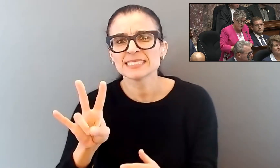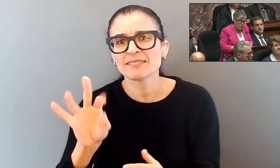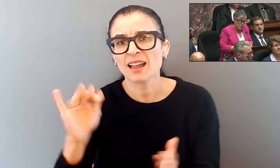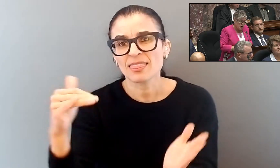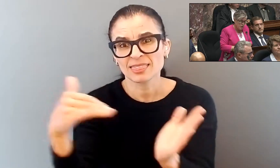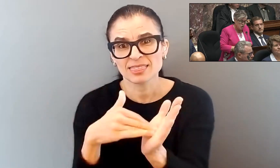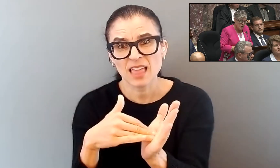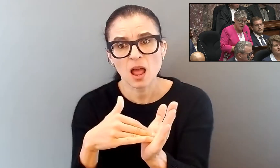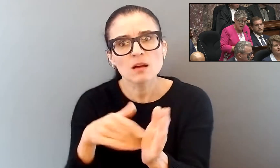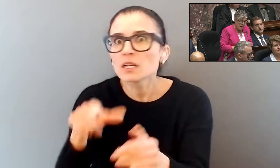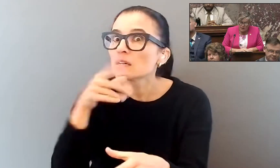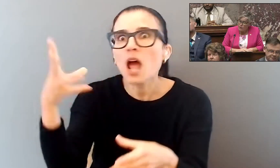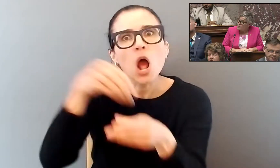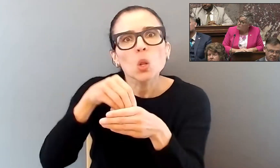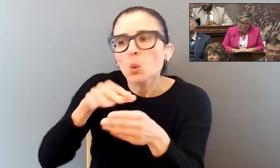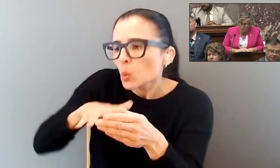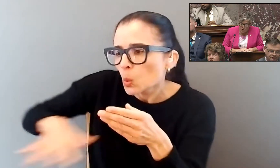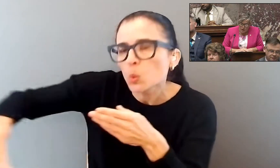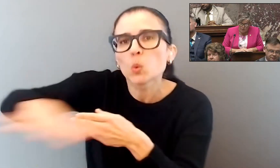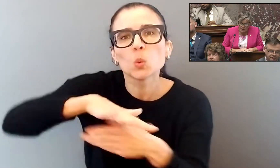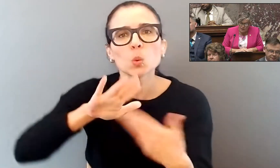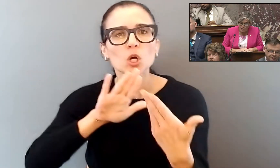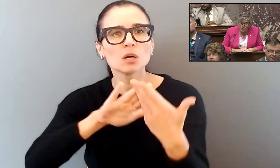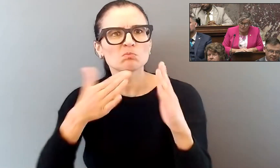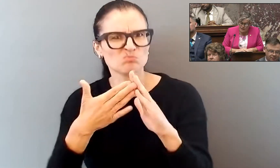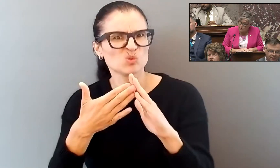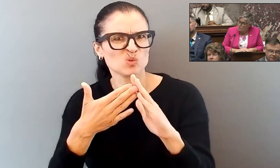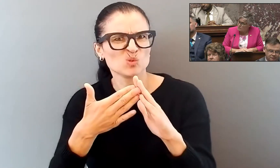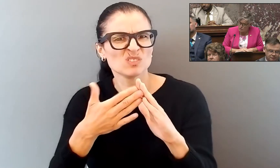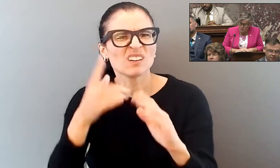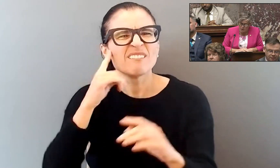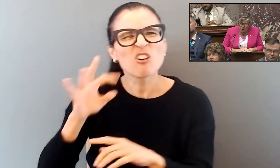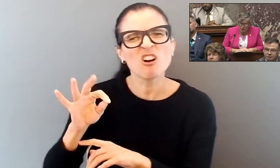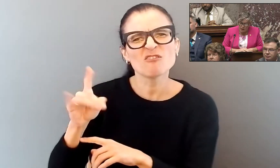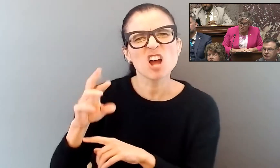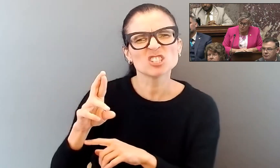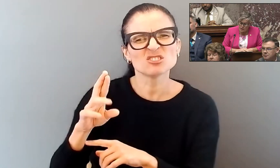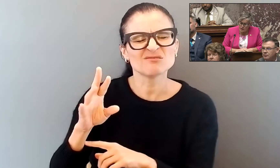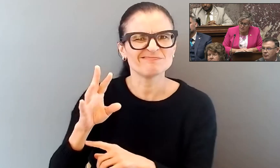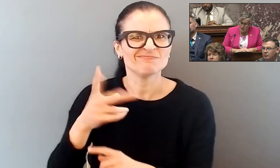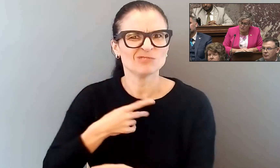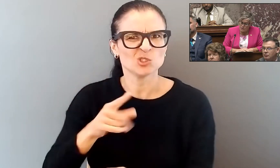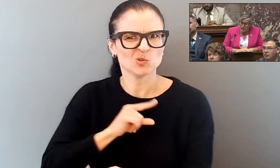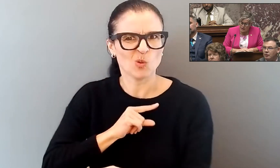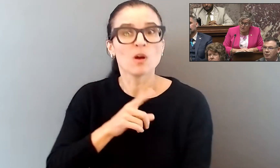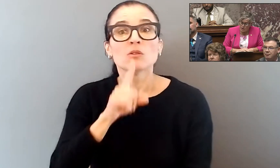of Fraser-Fort George. Now here's a number I would like you to reflect on, Mr. Speaker.